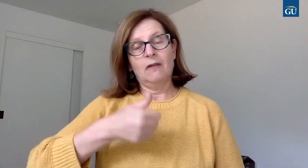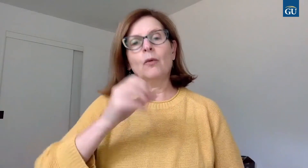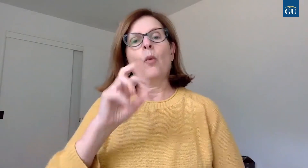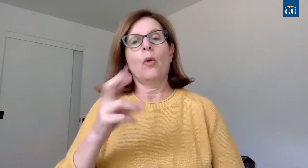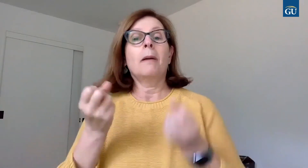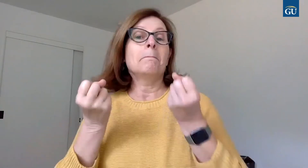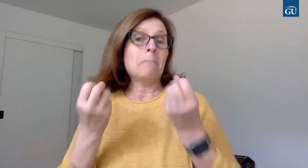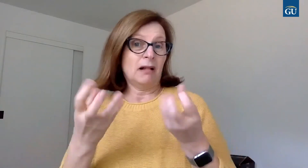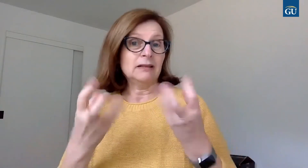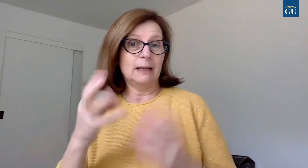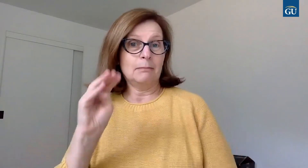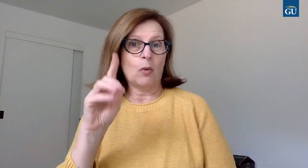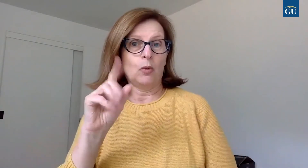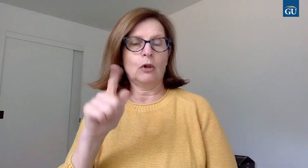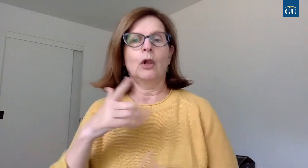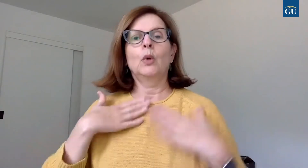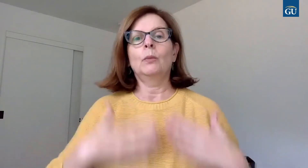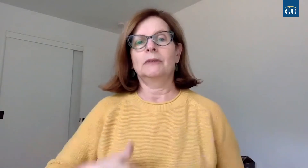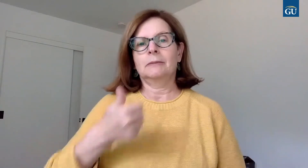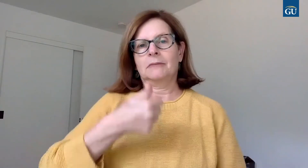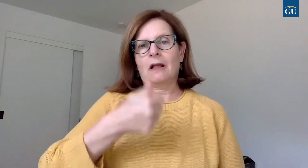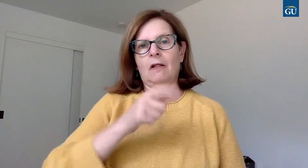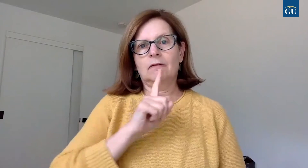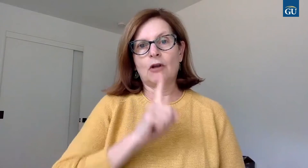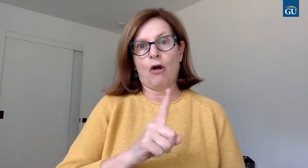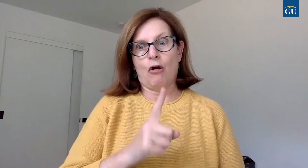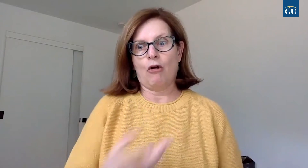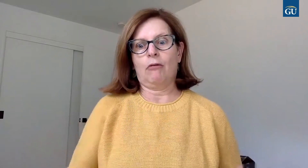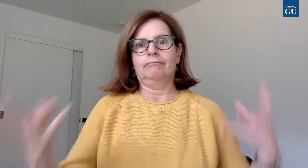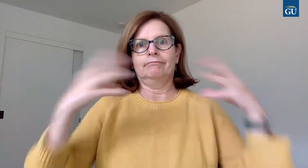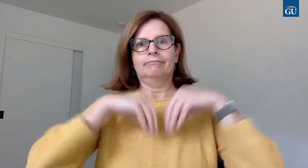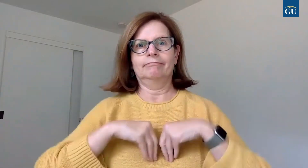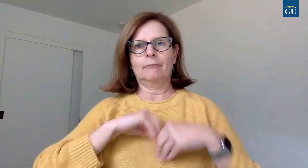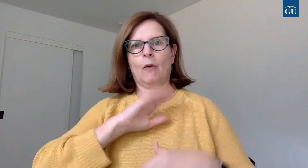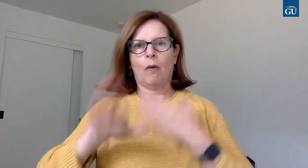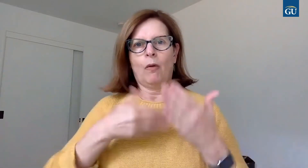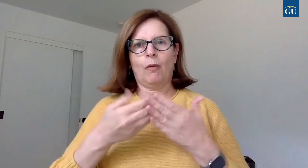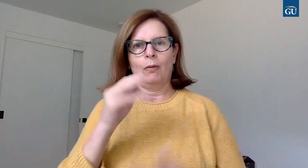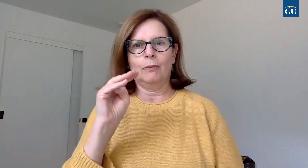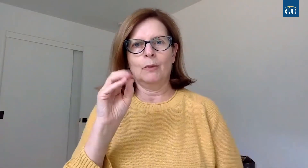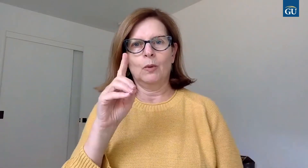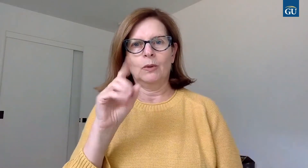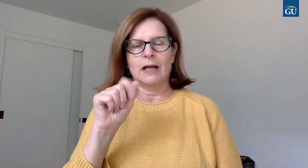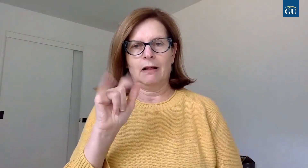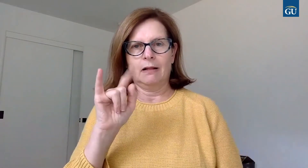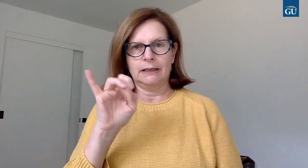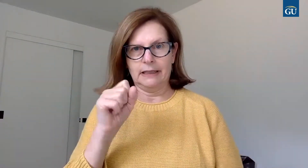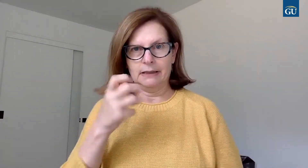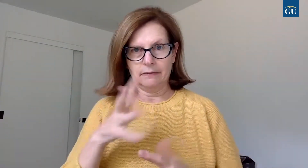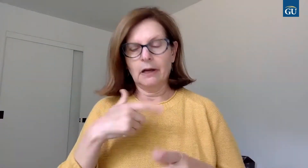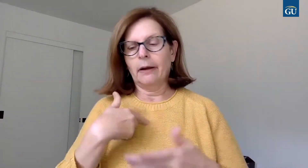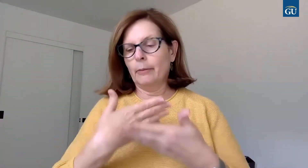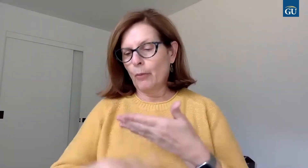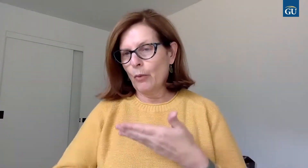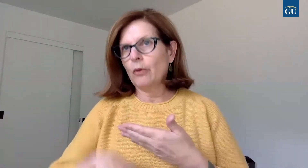which means humans, or multimodal humans encompass all modalities. Say someone is born,